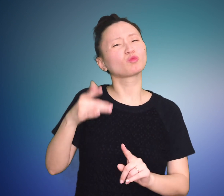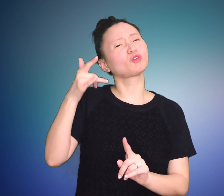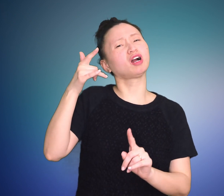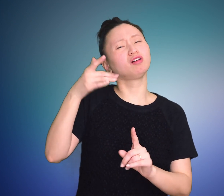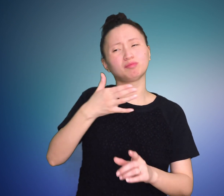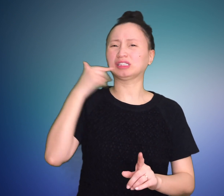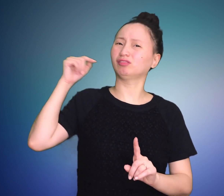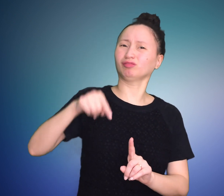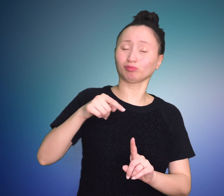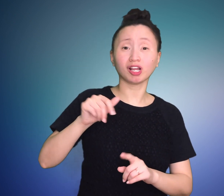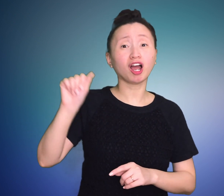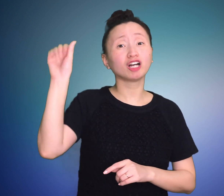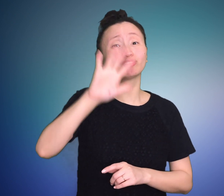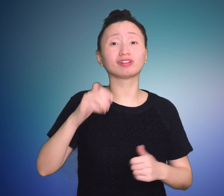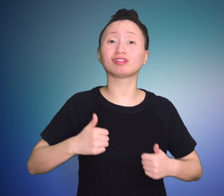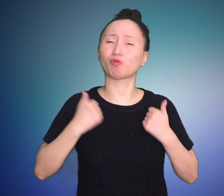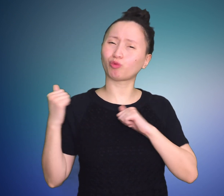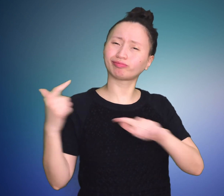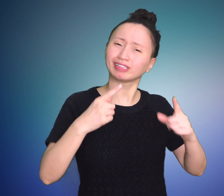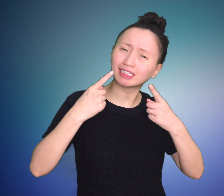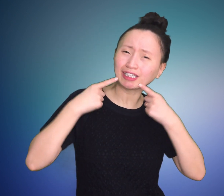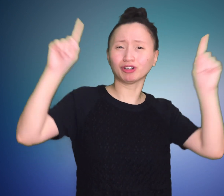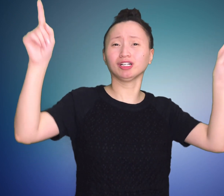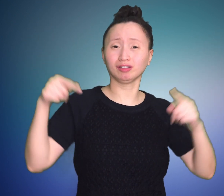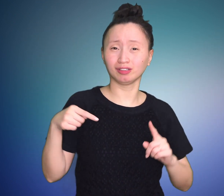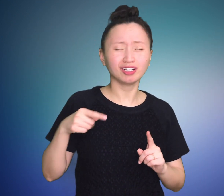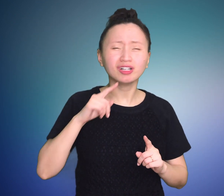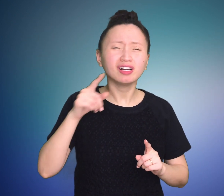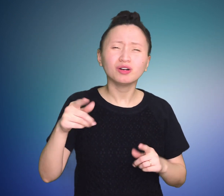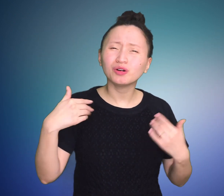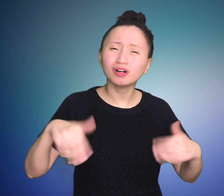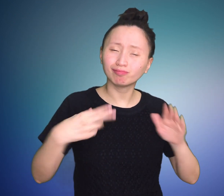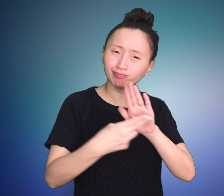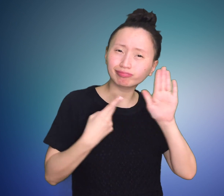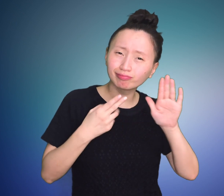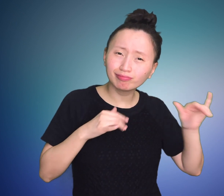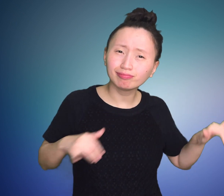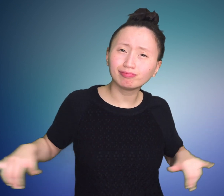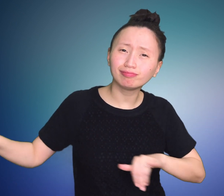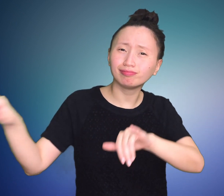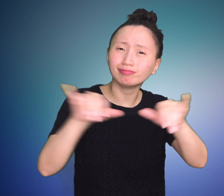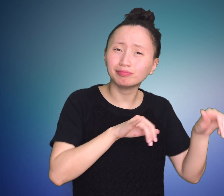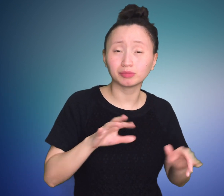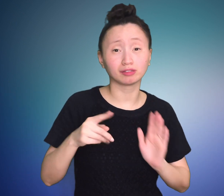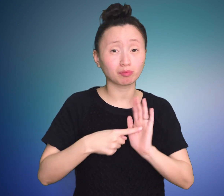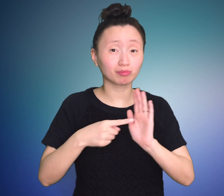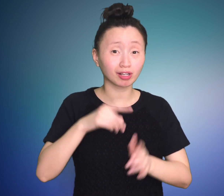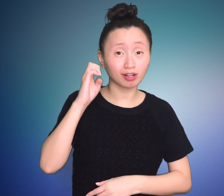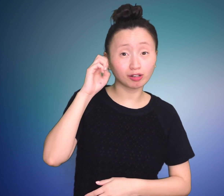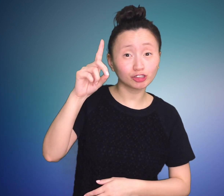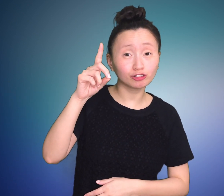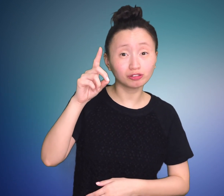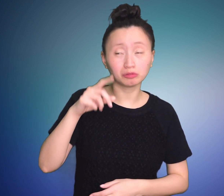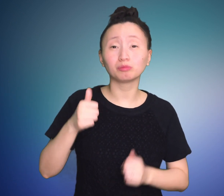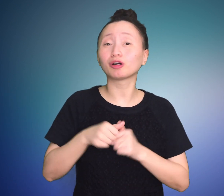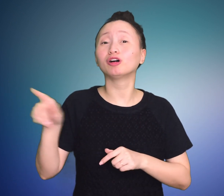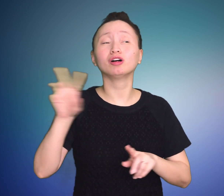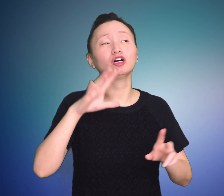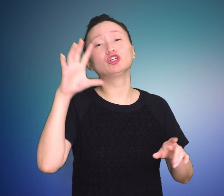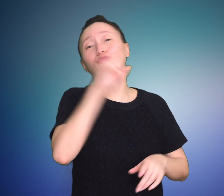all view all East Asians as having successful lives, but this is a huge stereotype. Some are educated, but most people